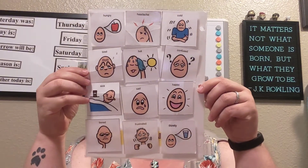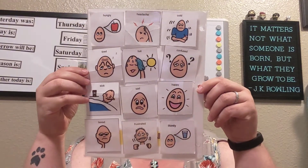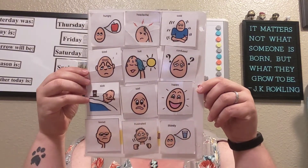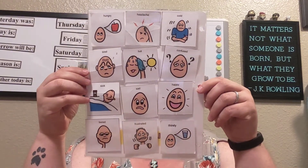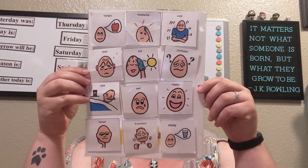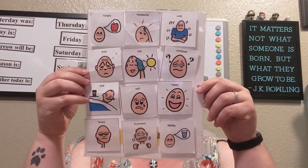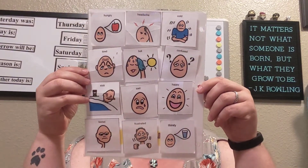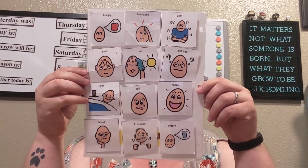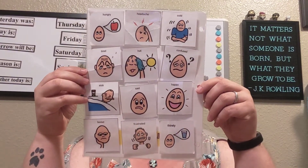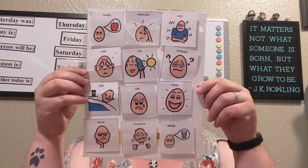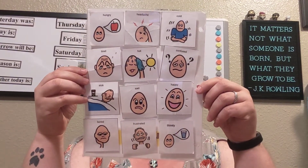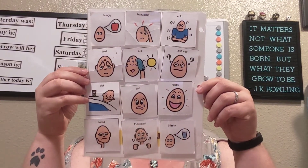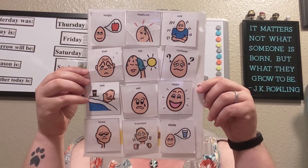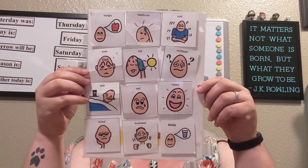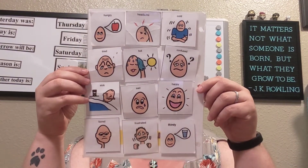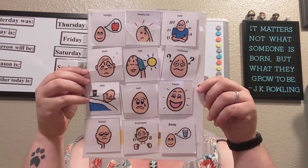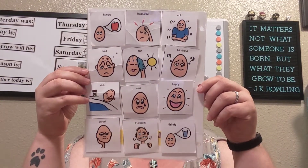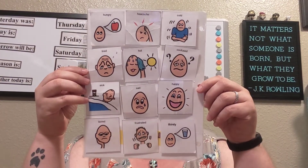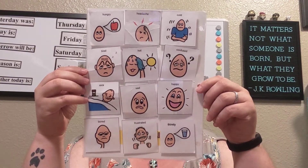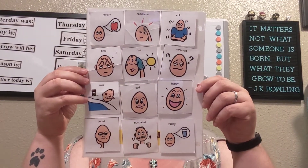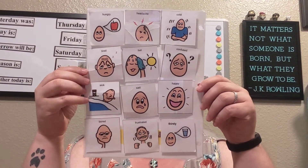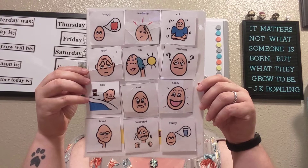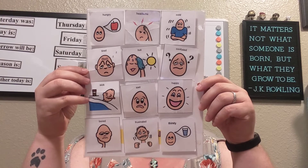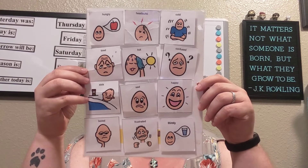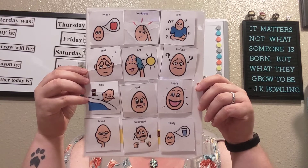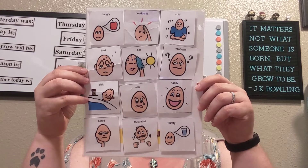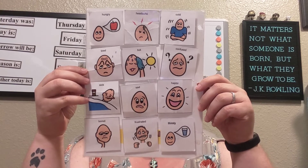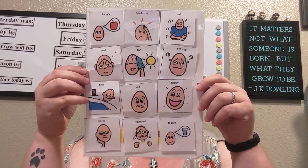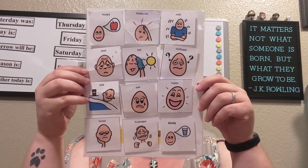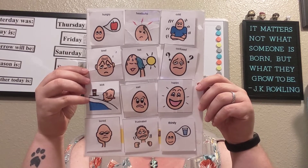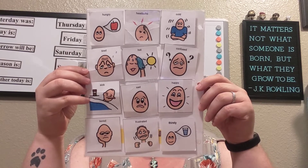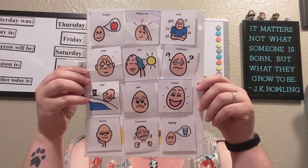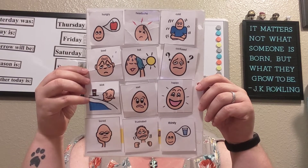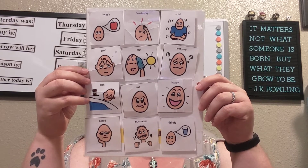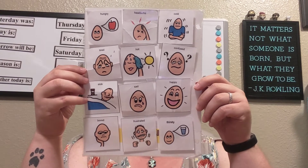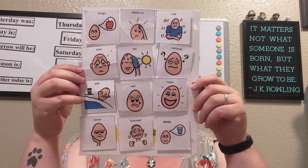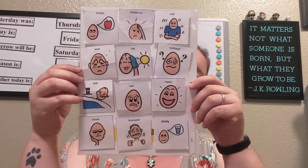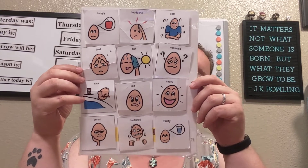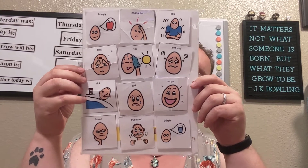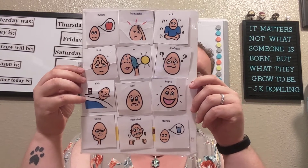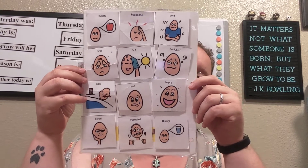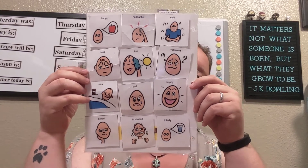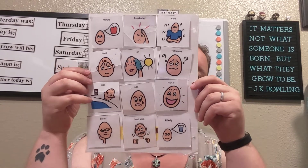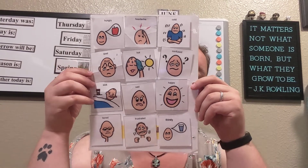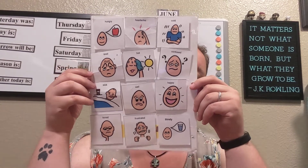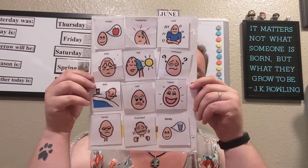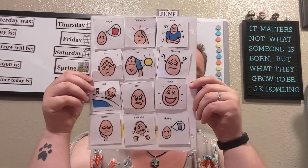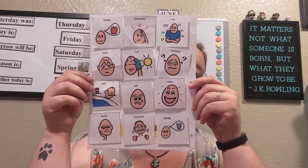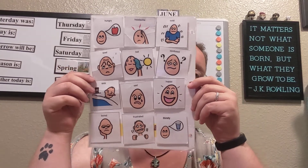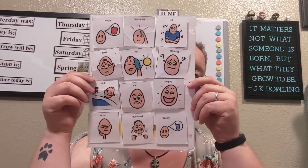today? You can point. You can use your voice or your device, any means that you have to tell